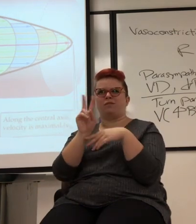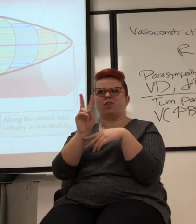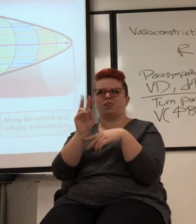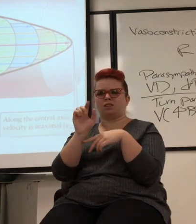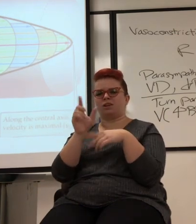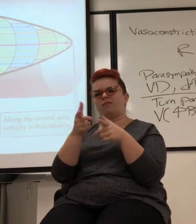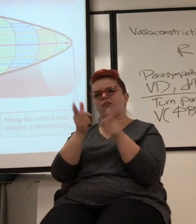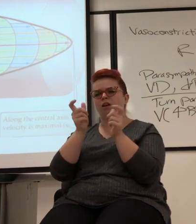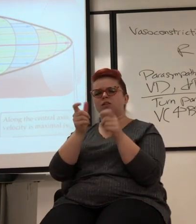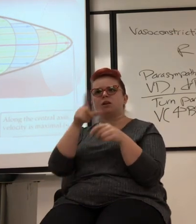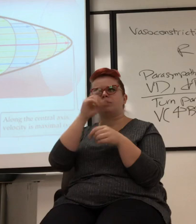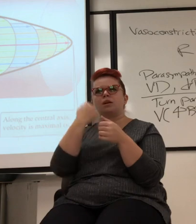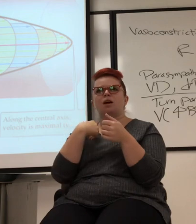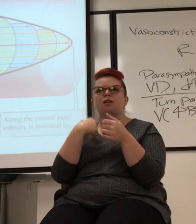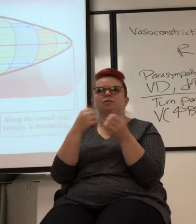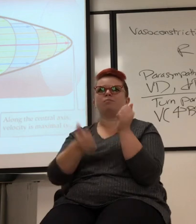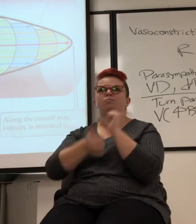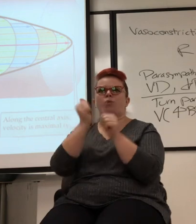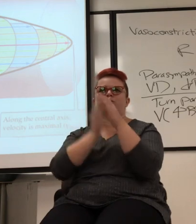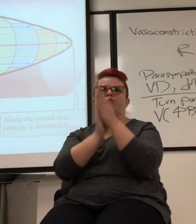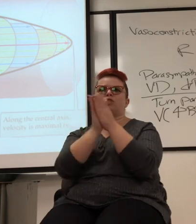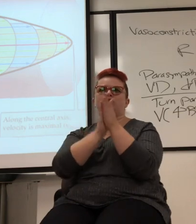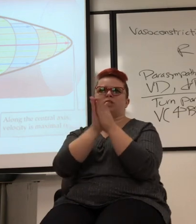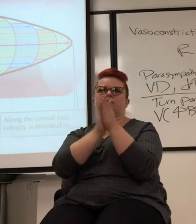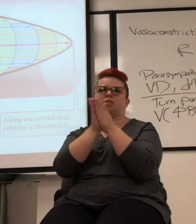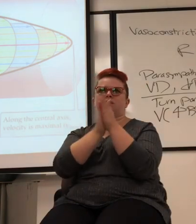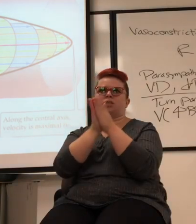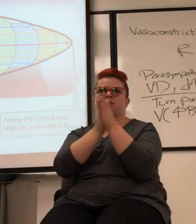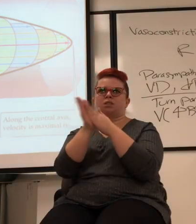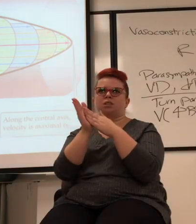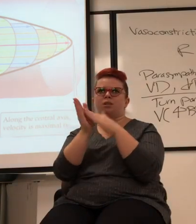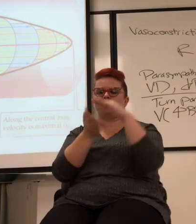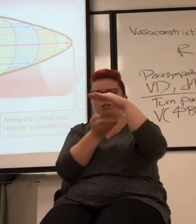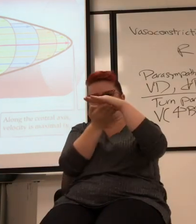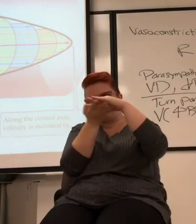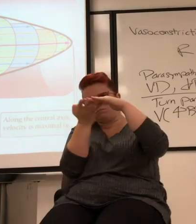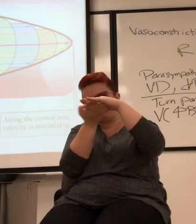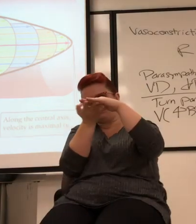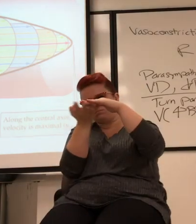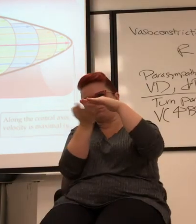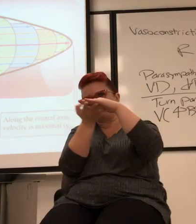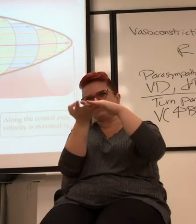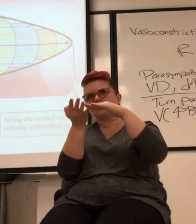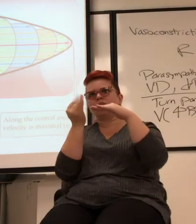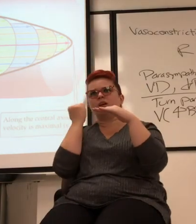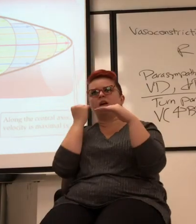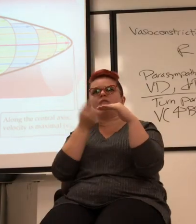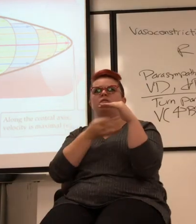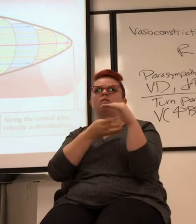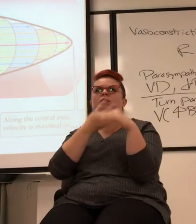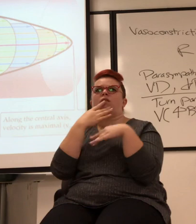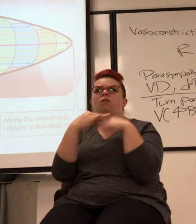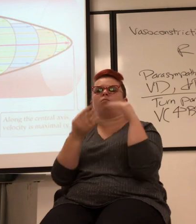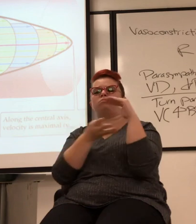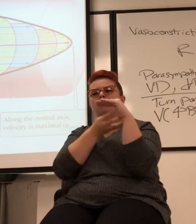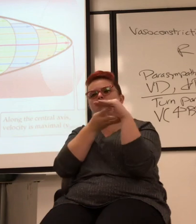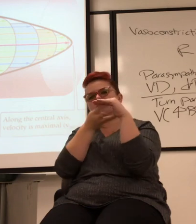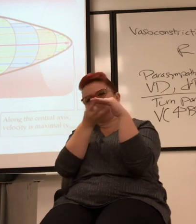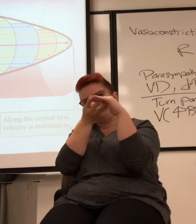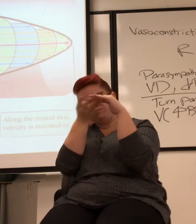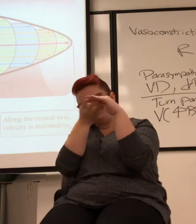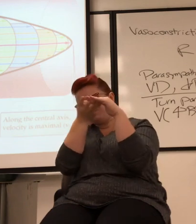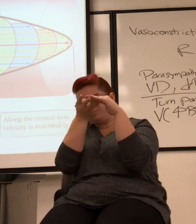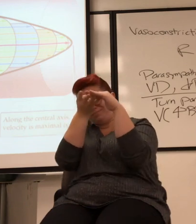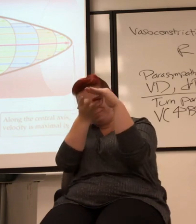has the most friction. Okay, so you know, if you have laminar blood flow, the blood flow is the best at